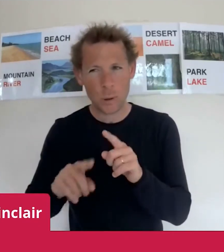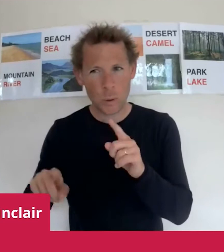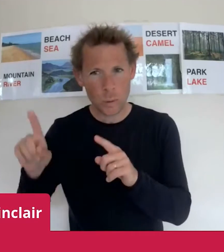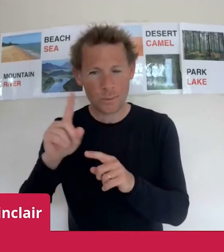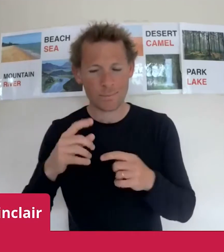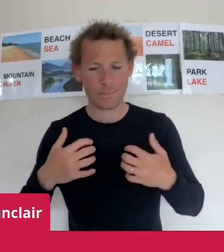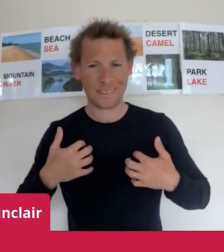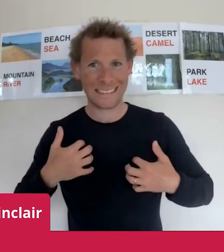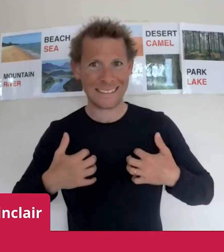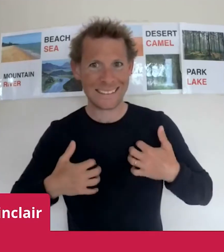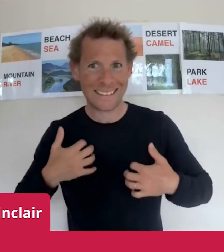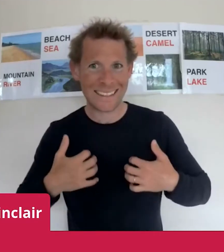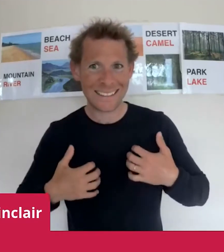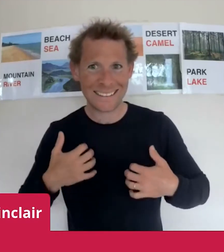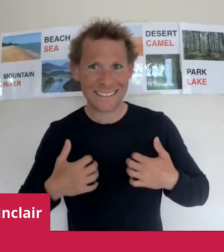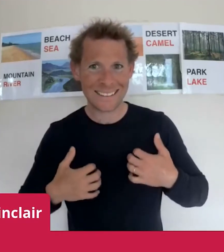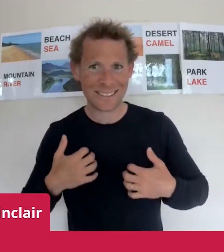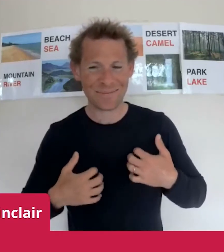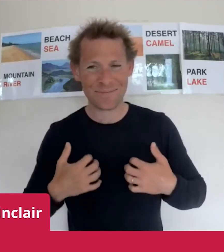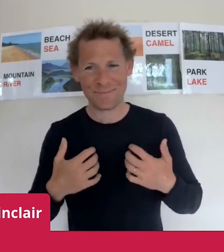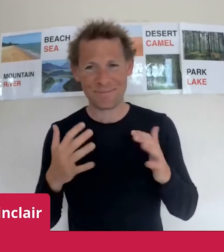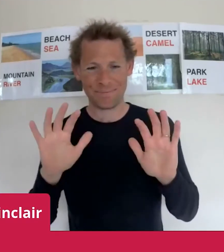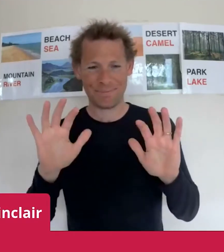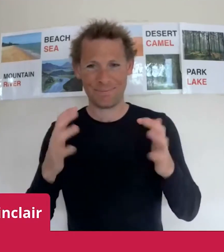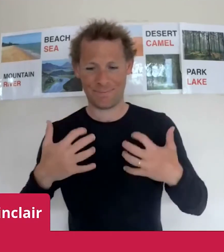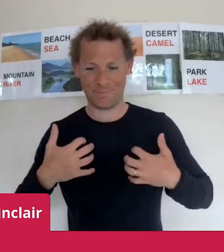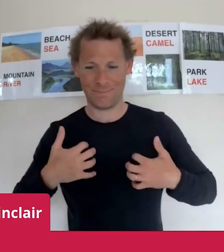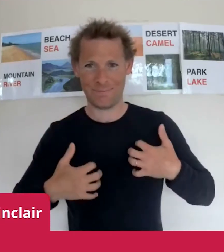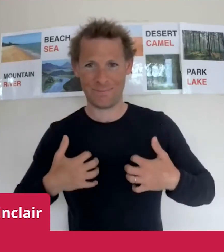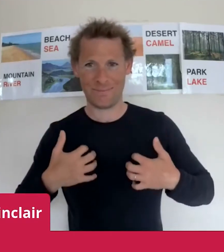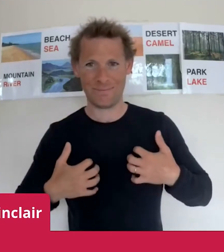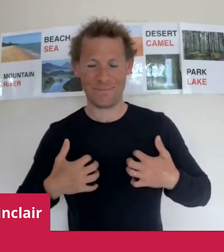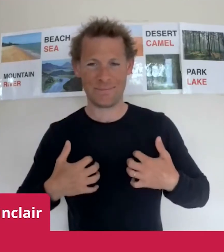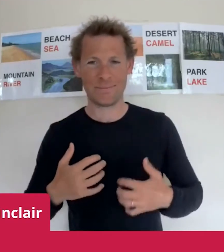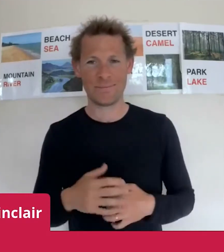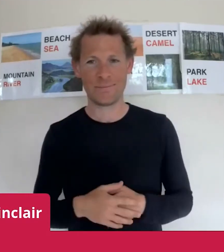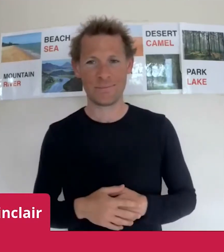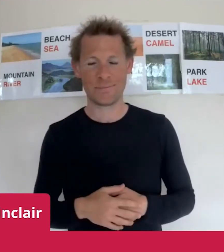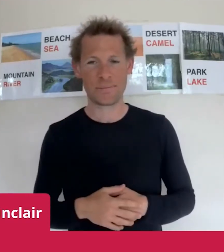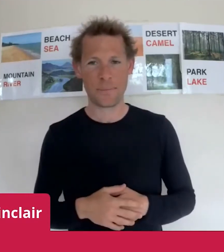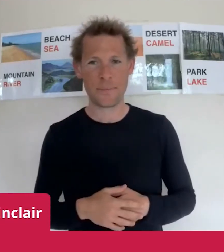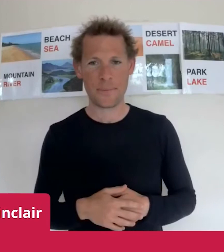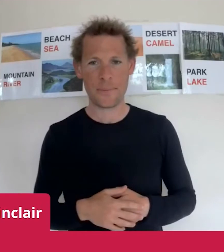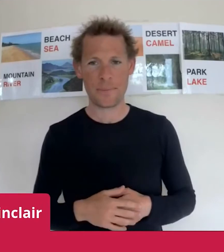Or in England, you can sign it like this. Excited, with all your fingers.